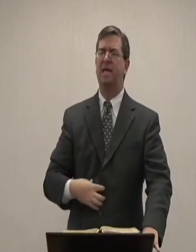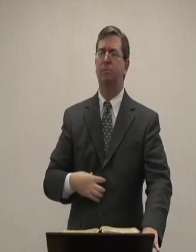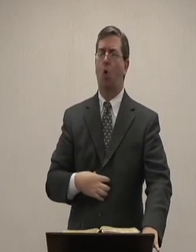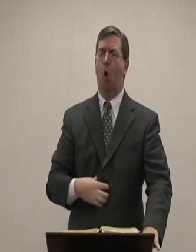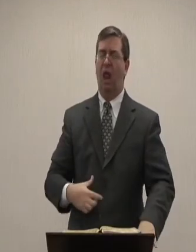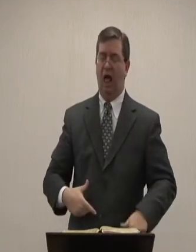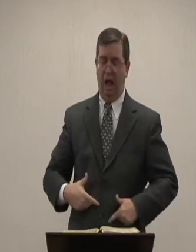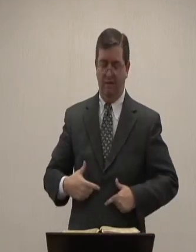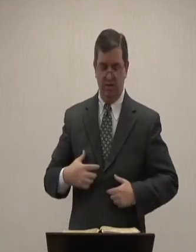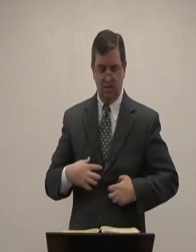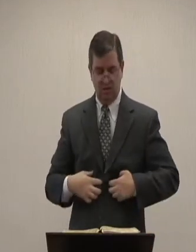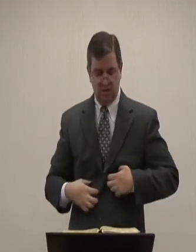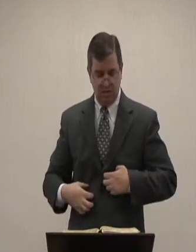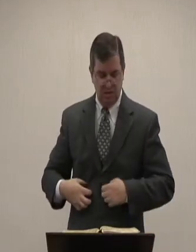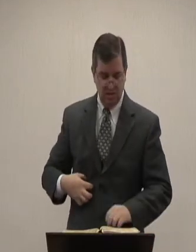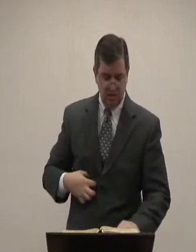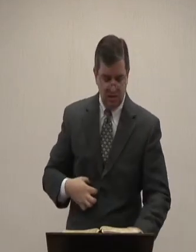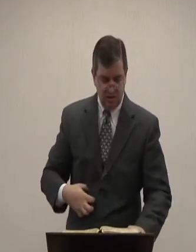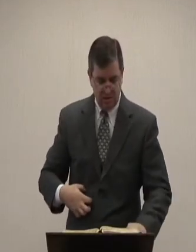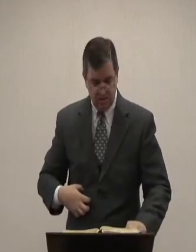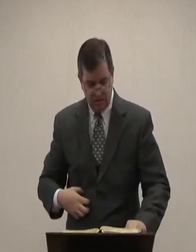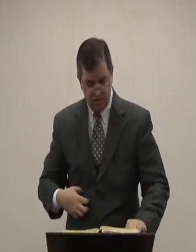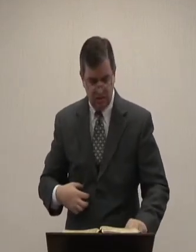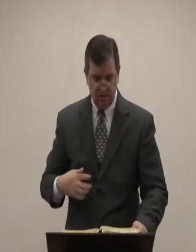Joy or a miserable life,